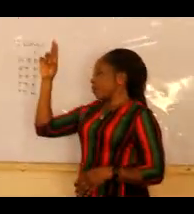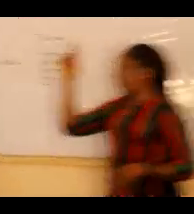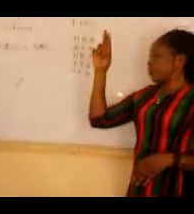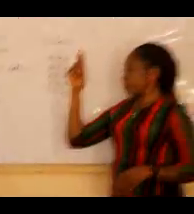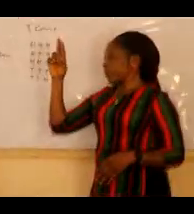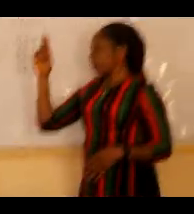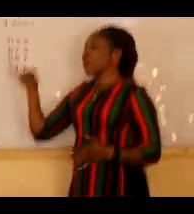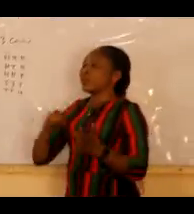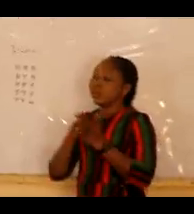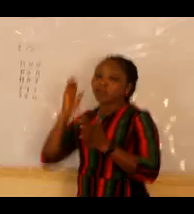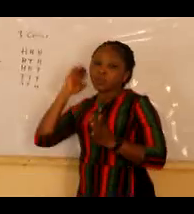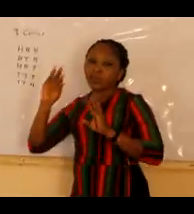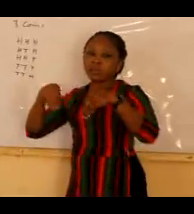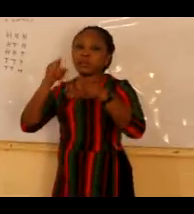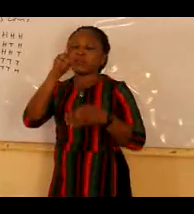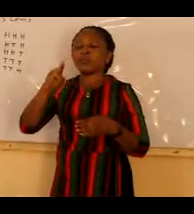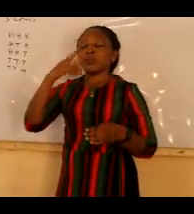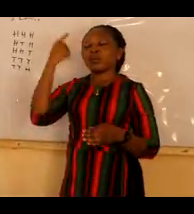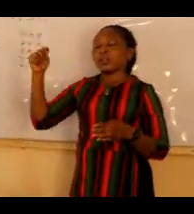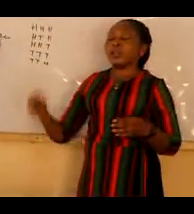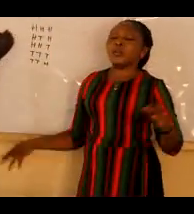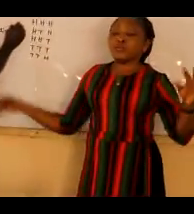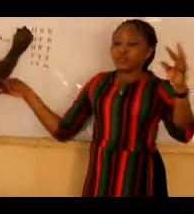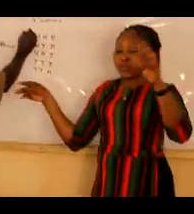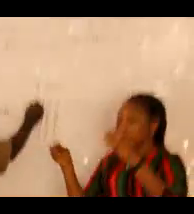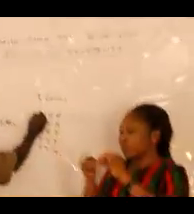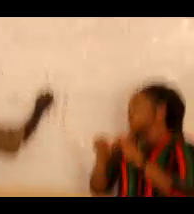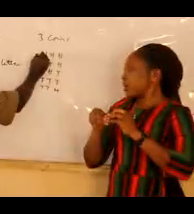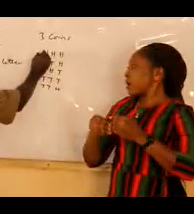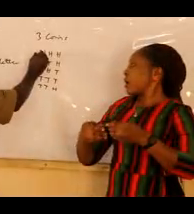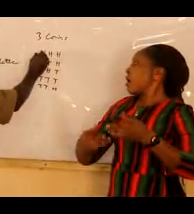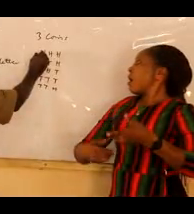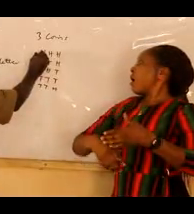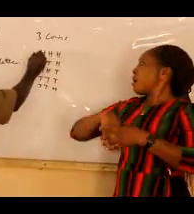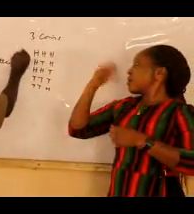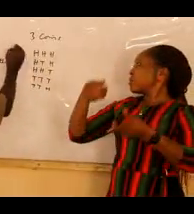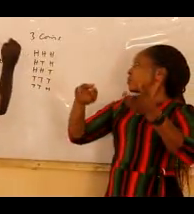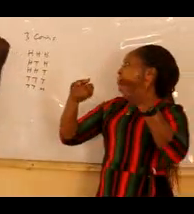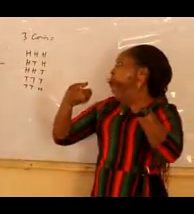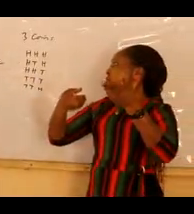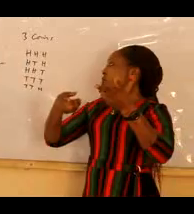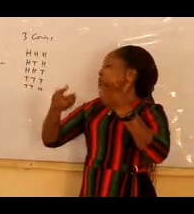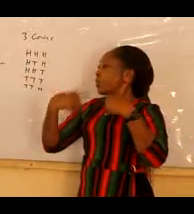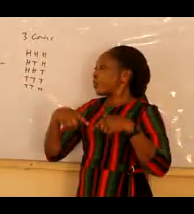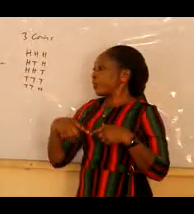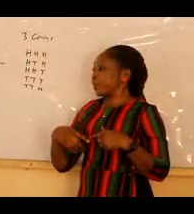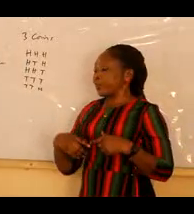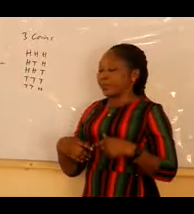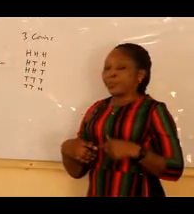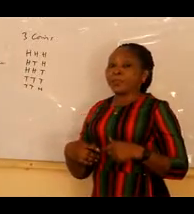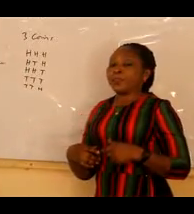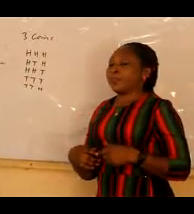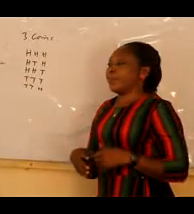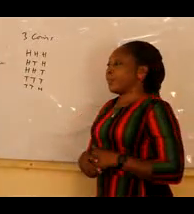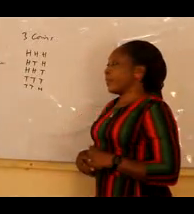outcome the coin will fall. Then after that, when you have known the total outcome, the next thing is which one do you